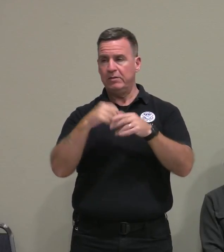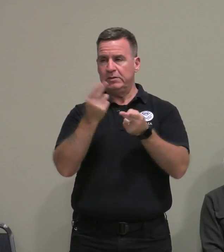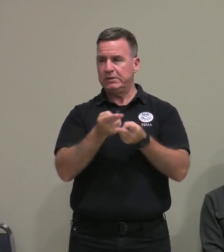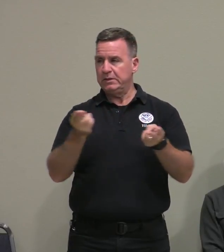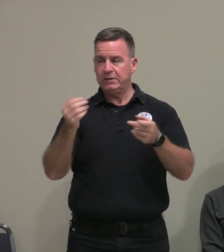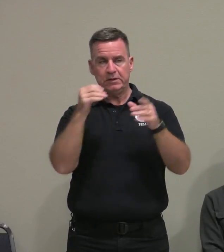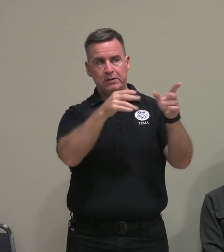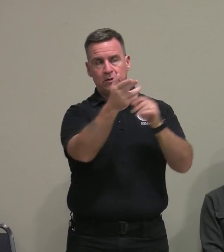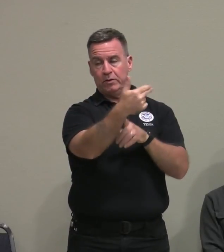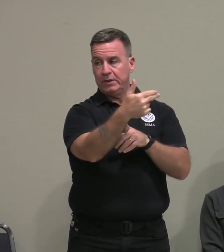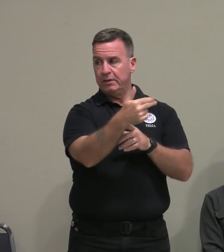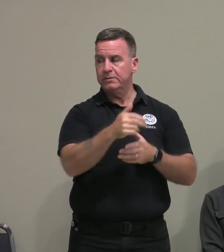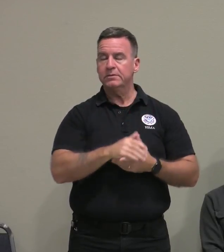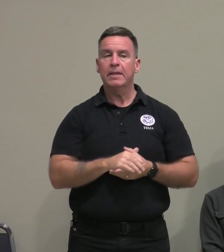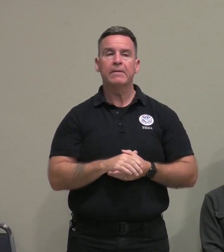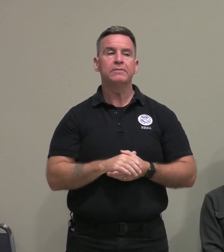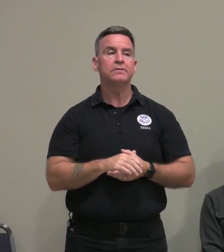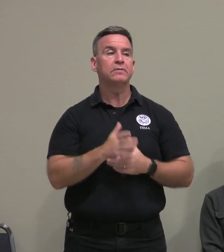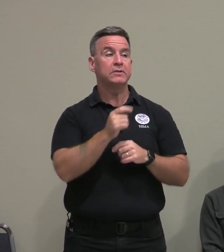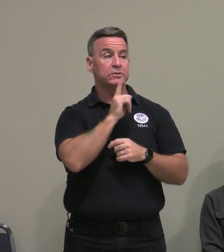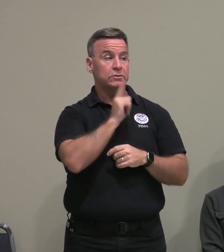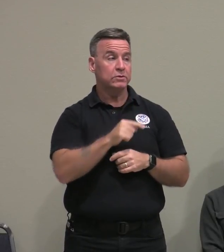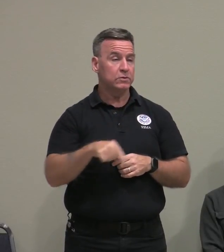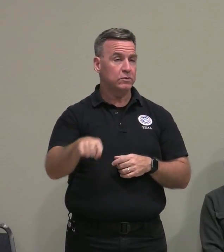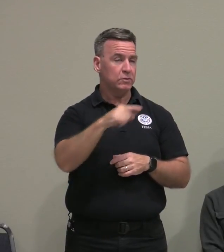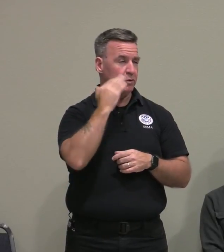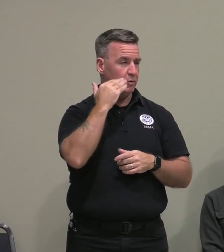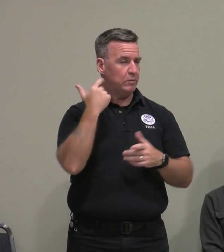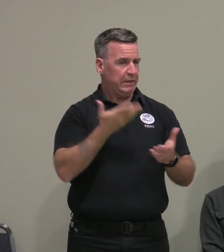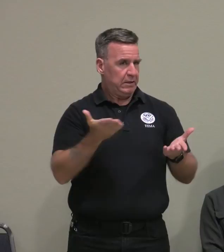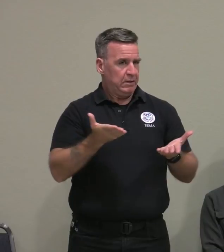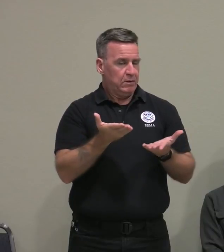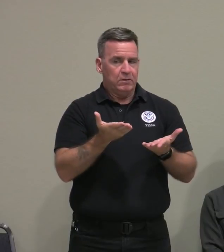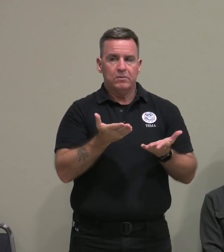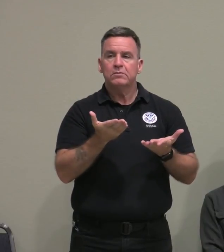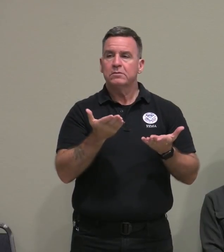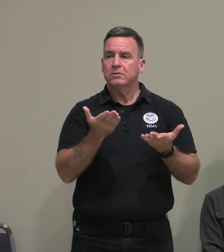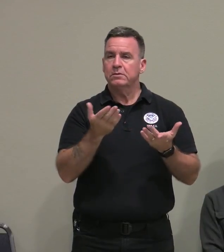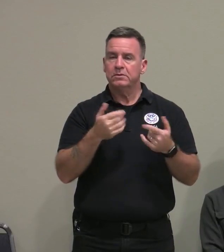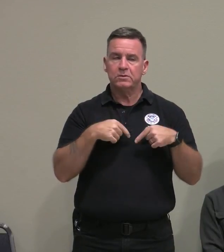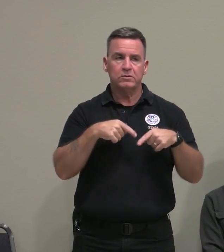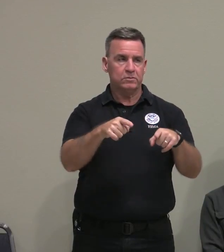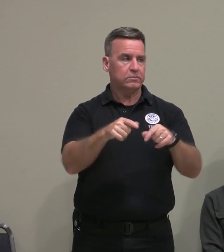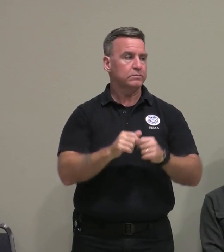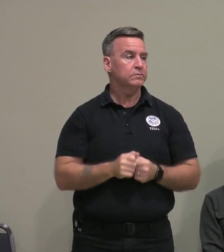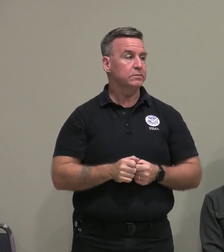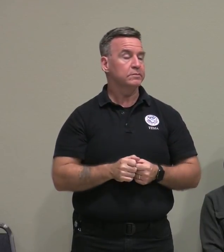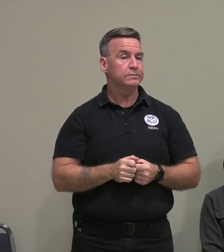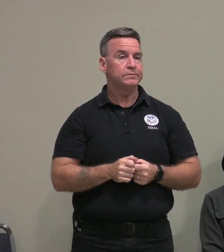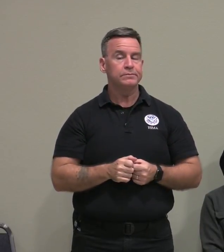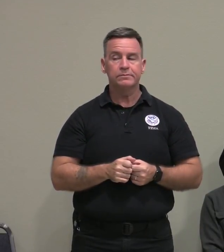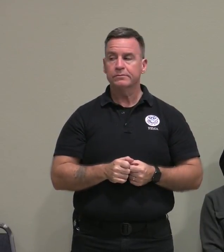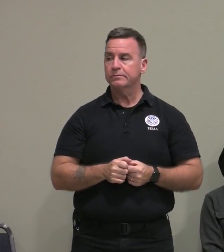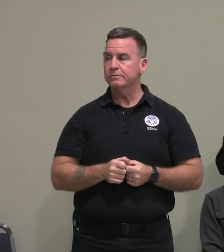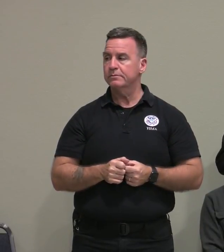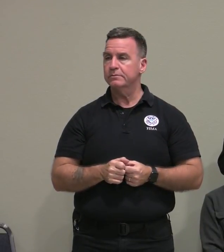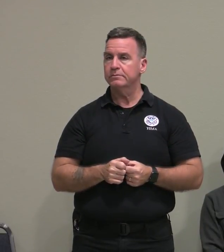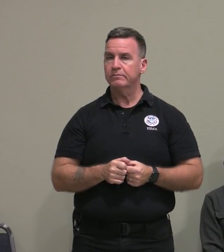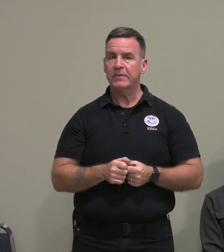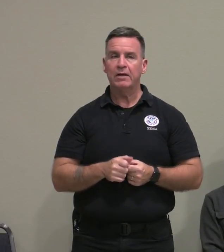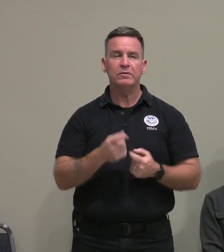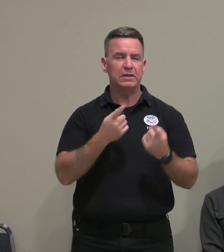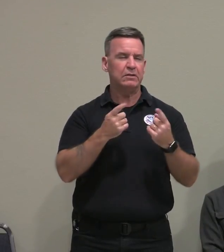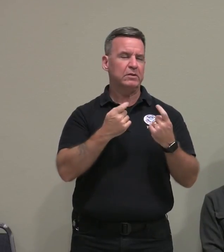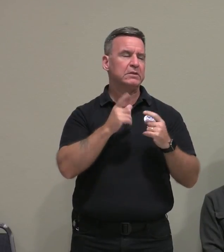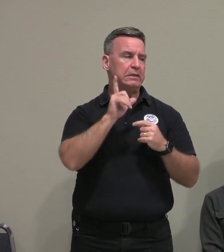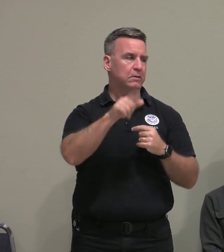shelters and into hotels. And we want to make sure that you know that we will be here throughout the duration. So, we'll take questions